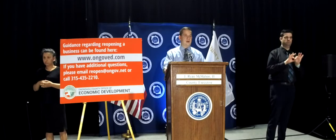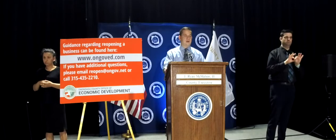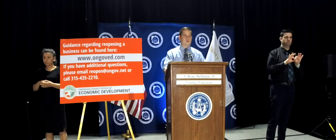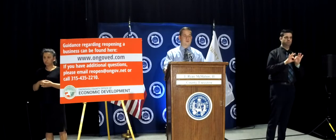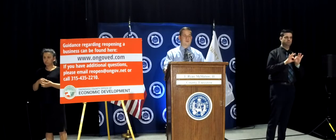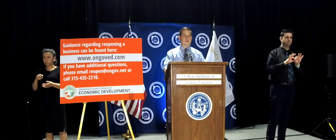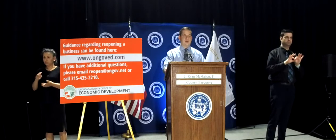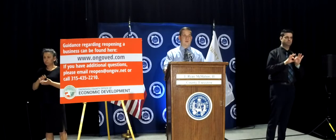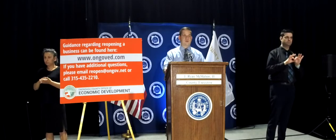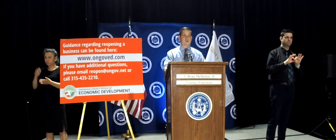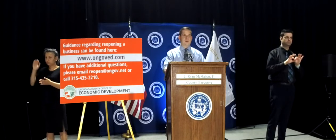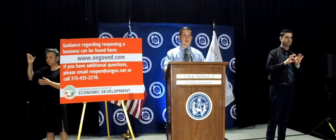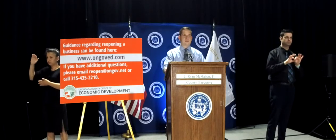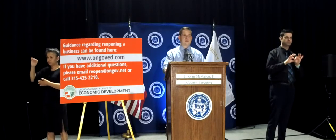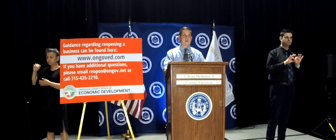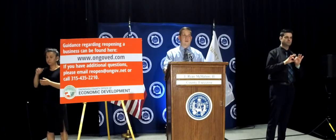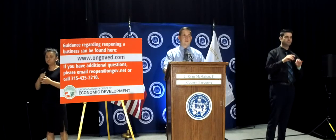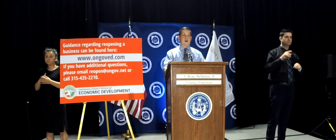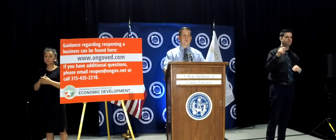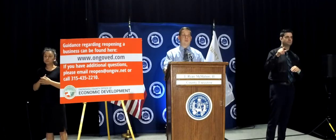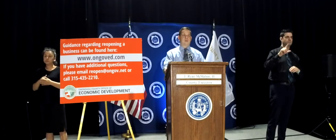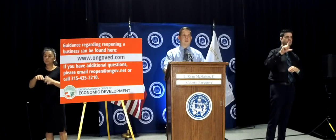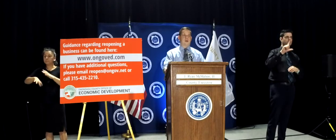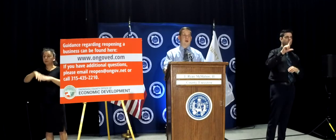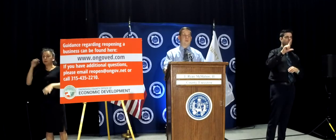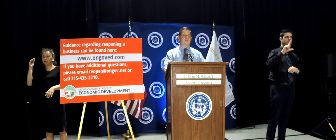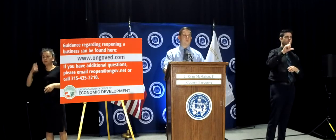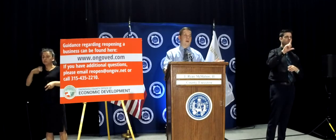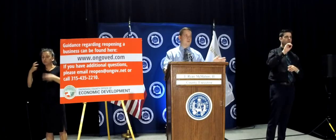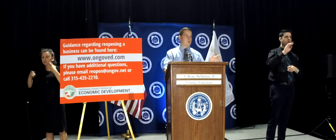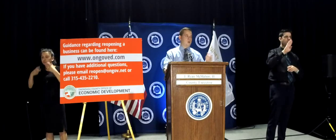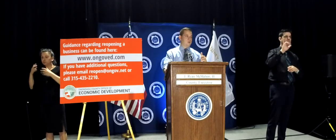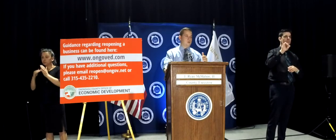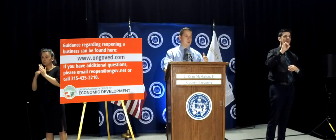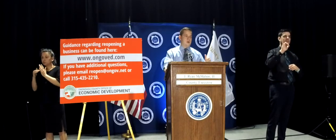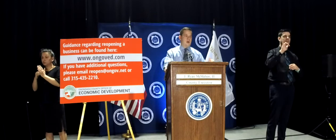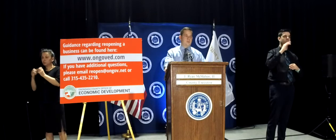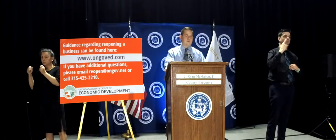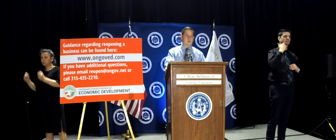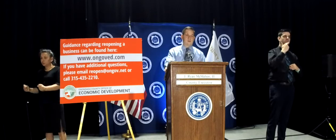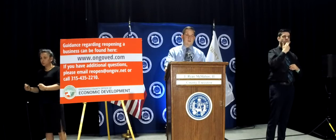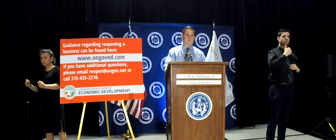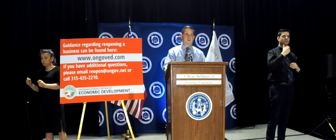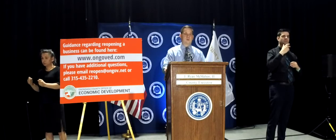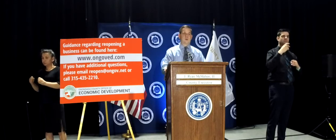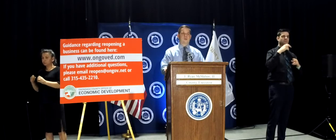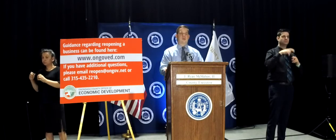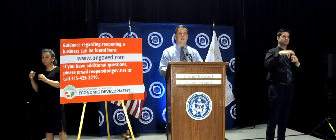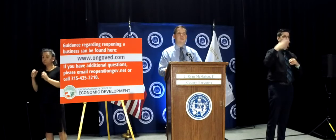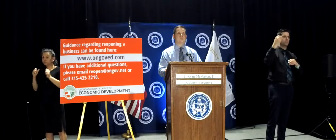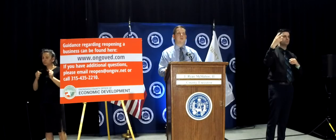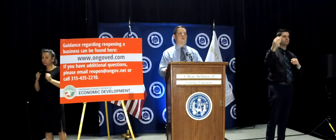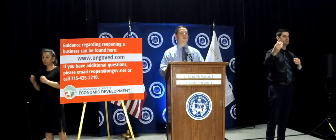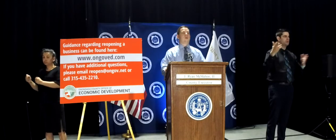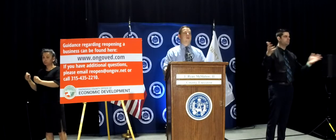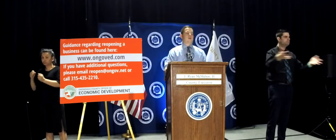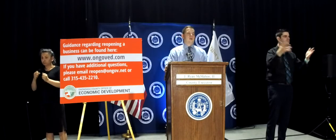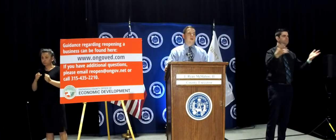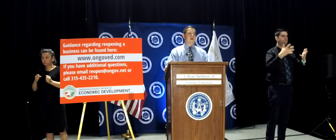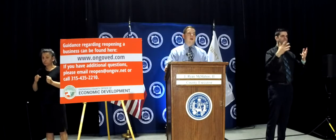get outdoor seating at restaurants to help get people back to work, help give these business owners a chance